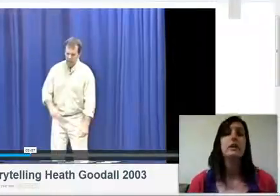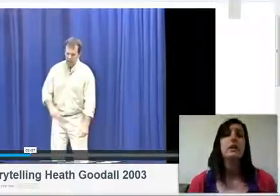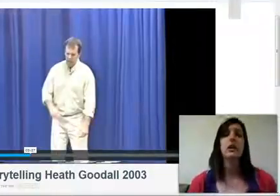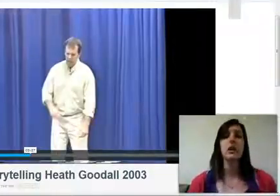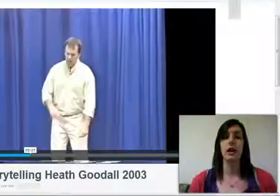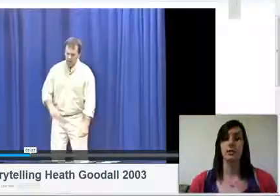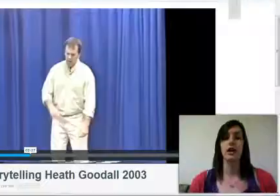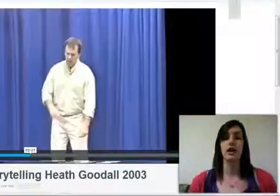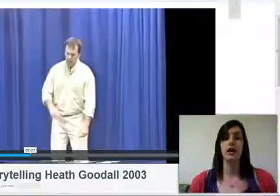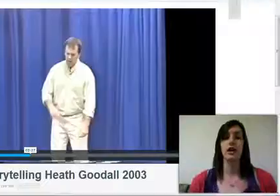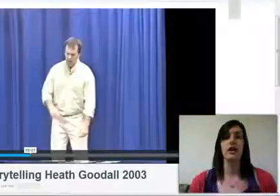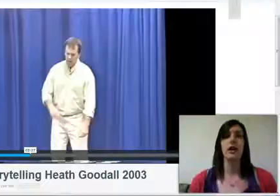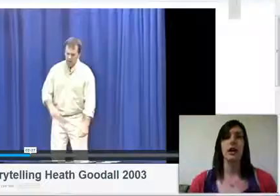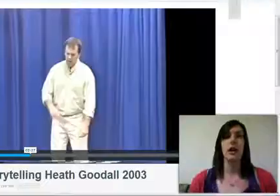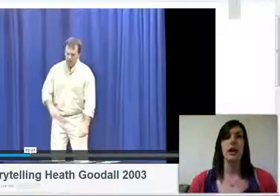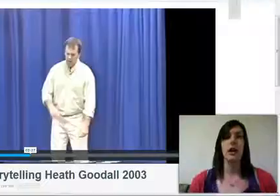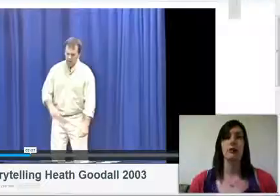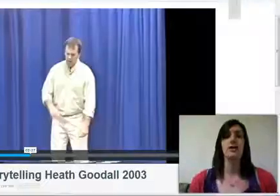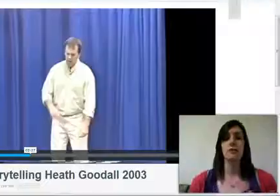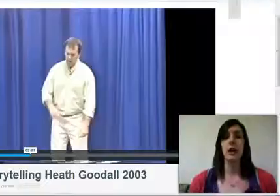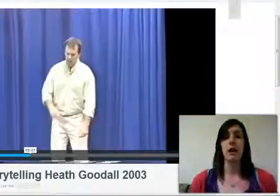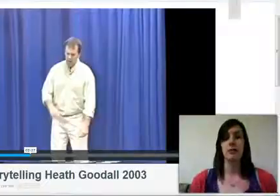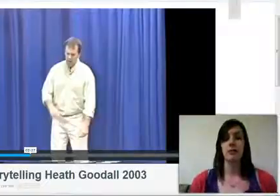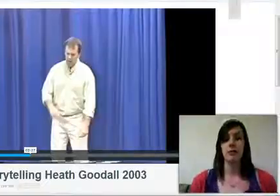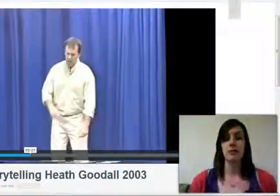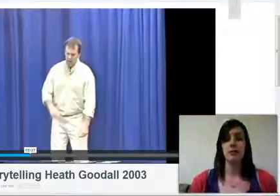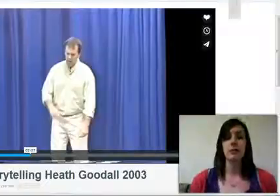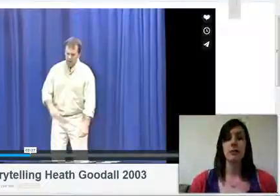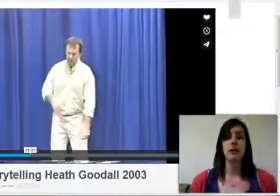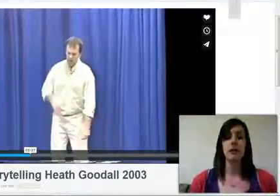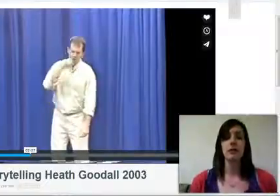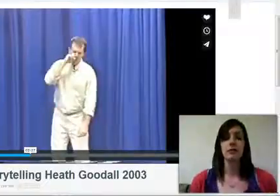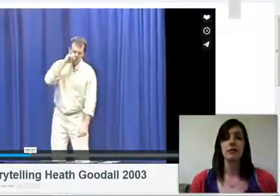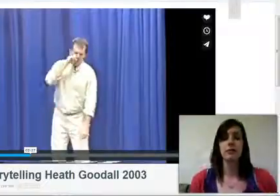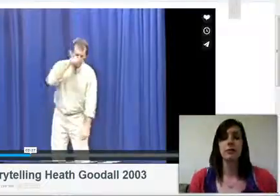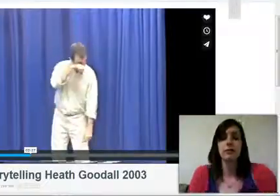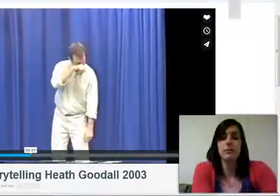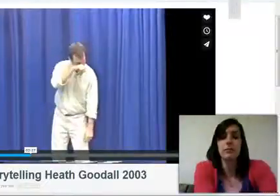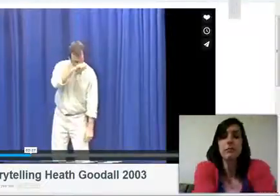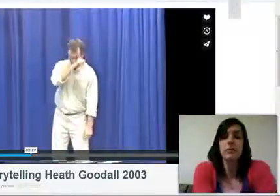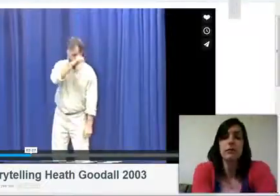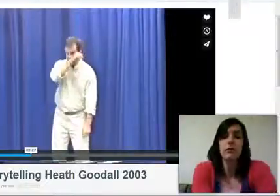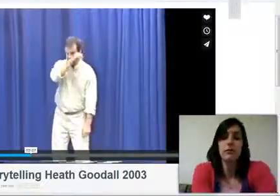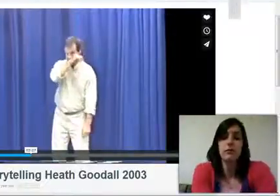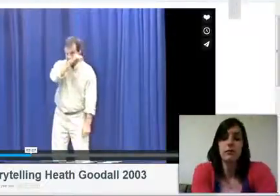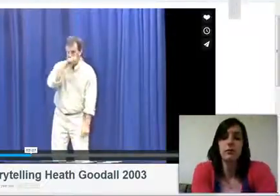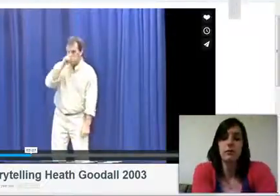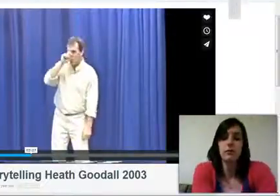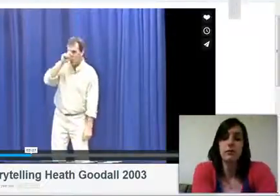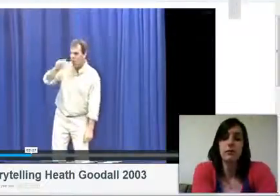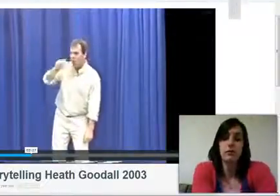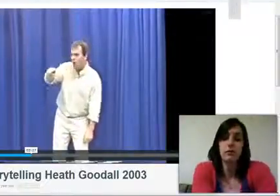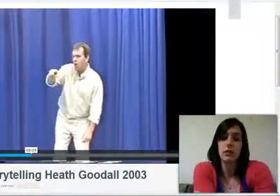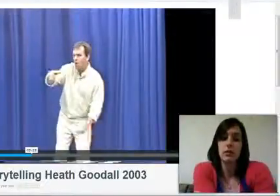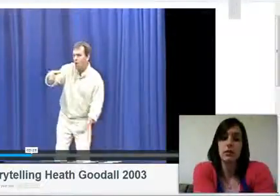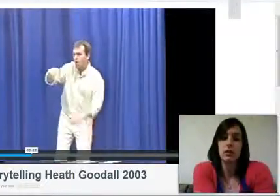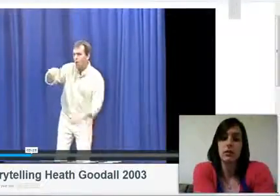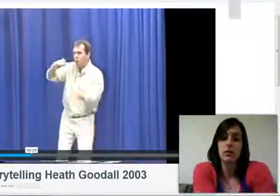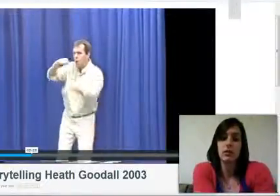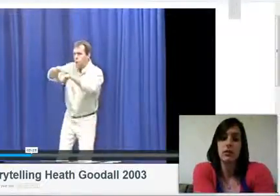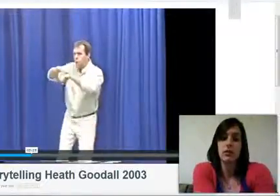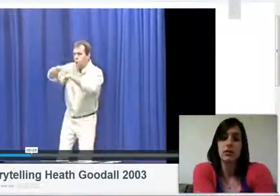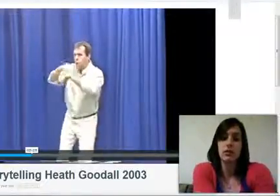my demeanor and everything to match the speakers.